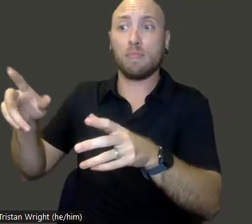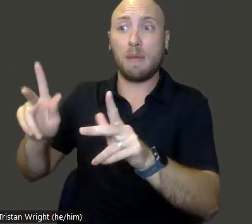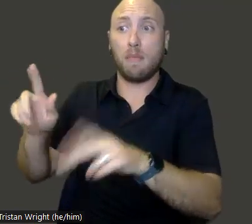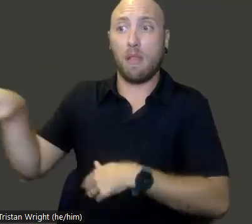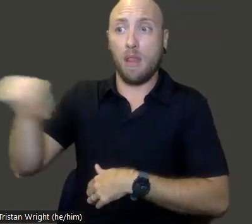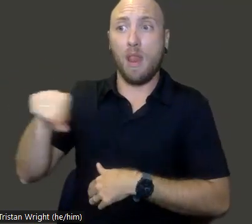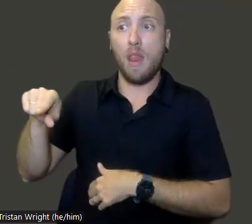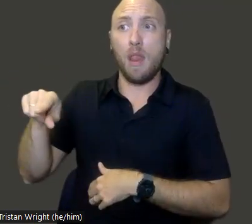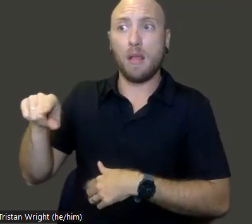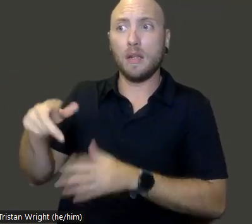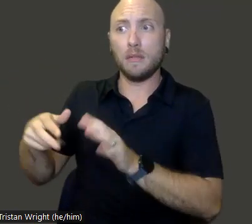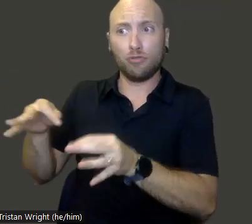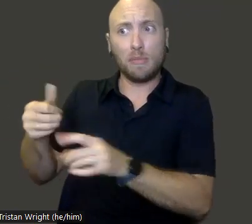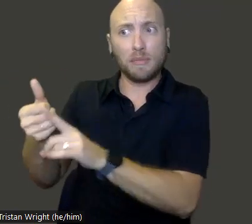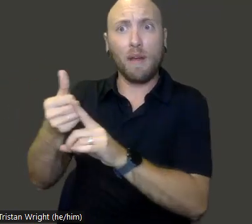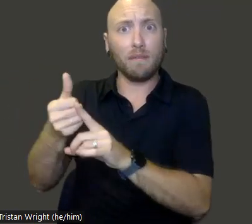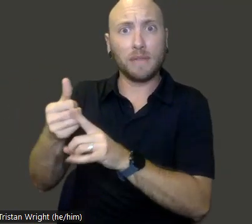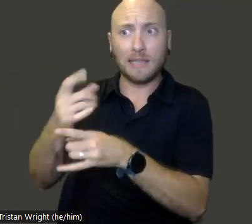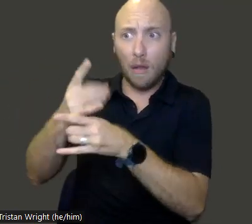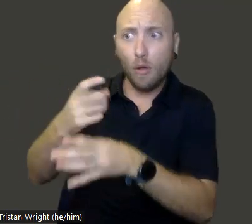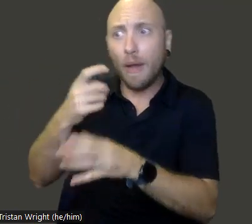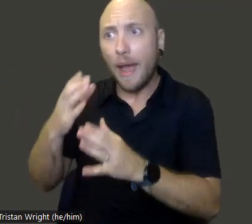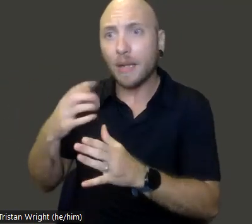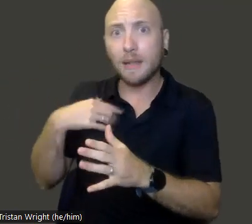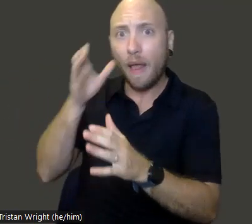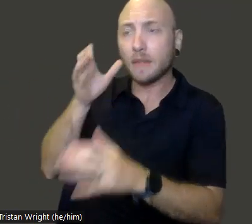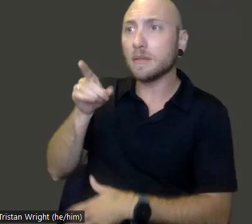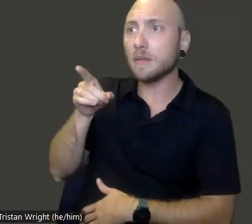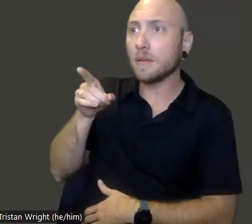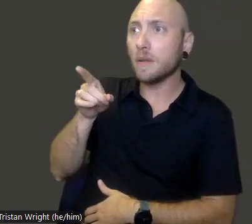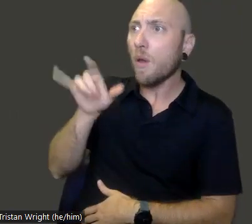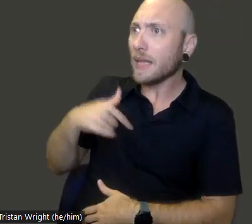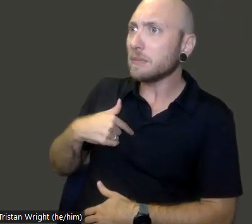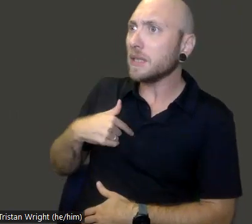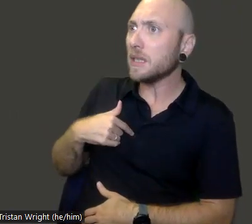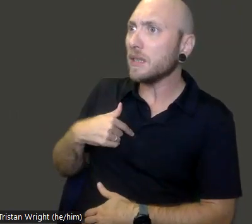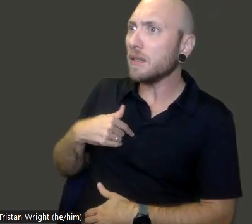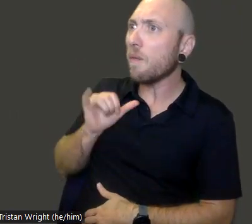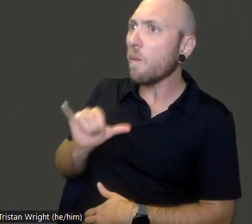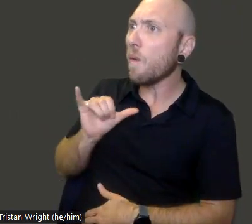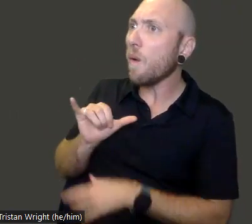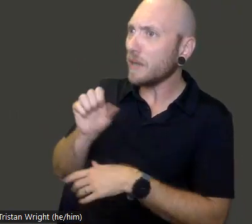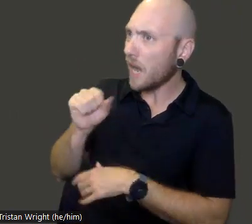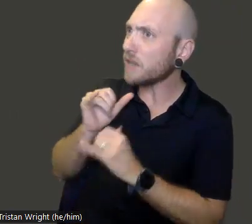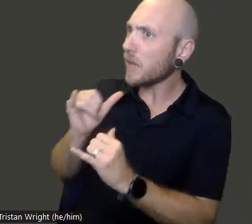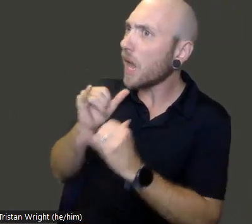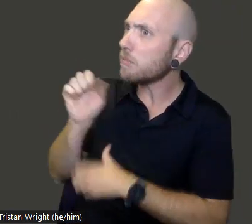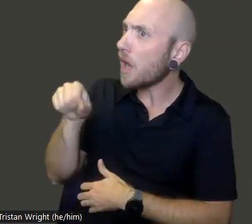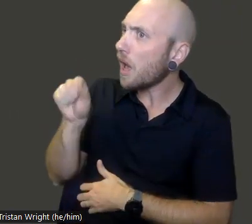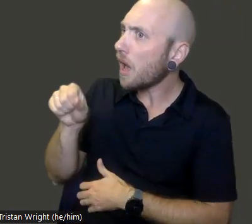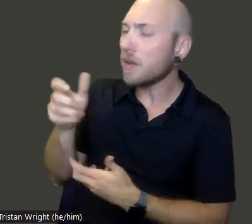I said, that's me. You know, that's the way that I think, that's the way that I behave, that's the way that I interact with alcohol, right?